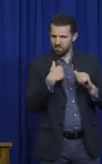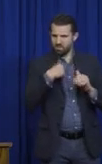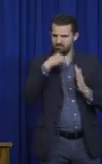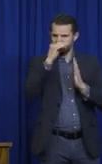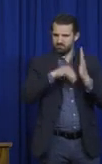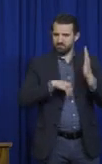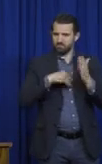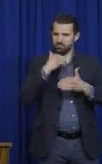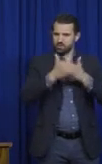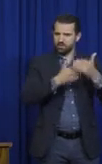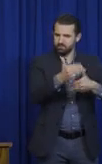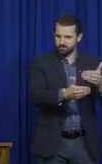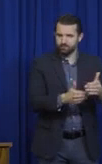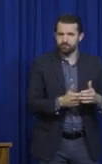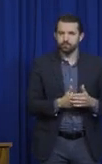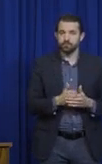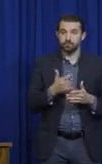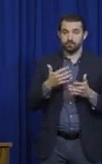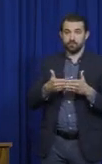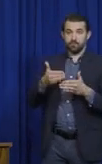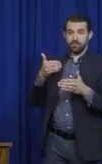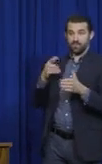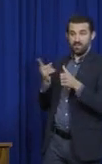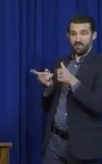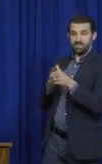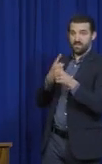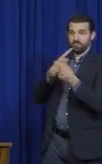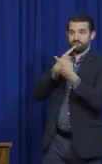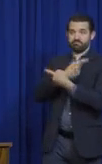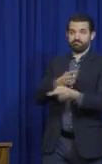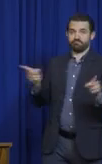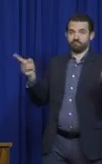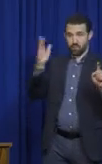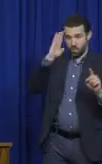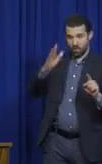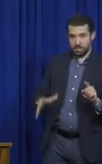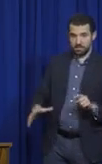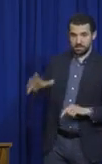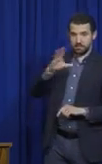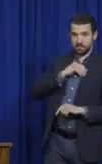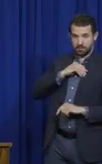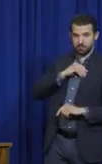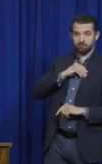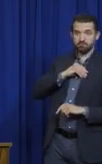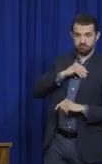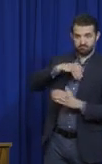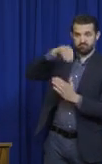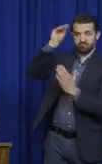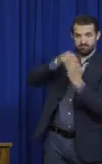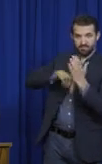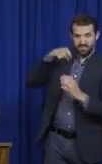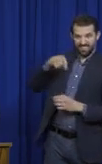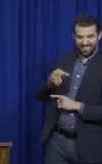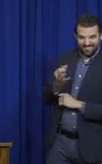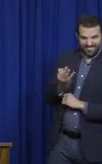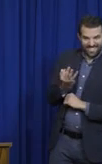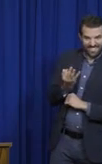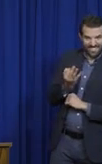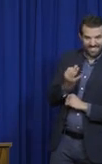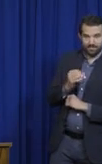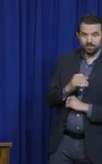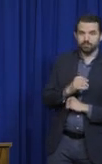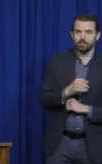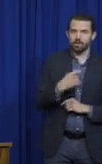announced that we would begin accepting applications this Friday, we said if you were self-employed and filing for